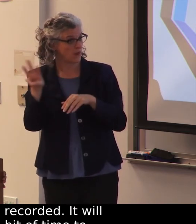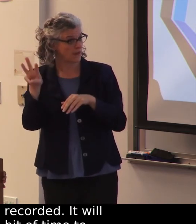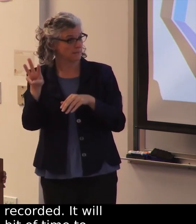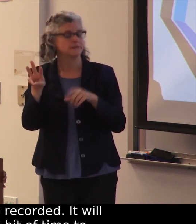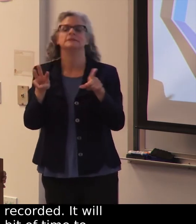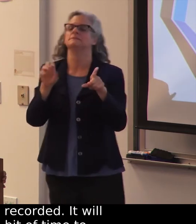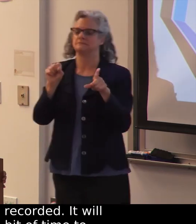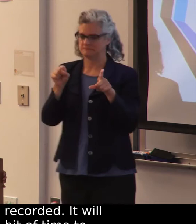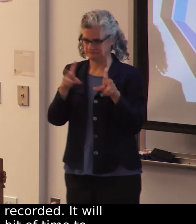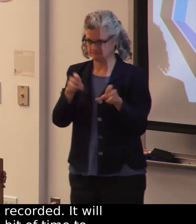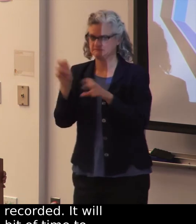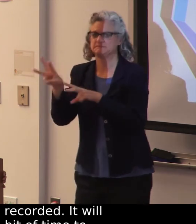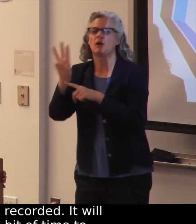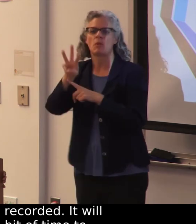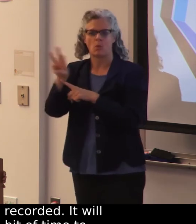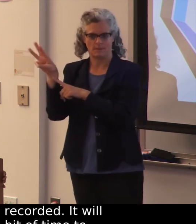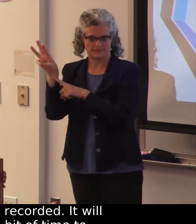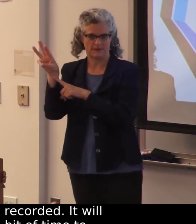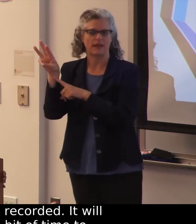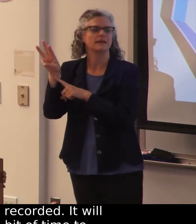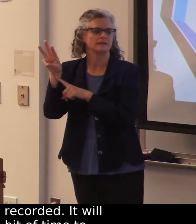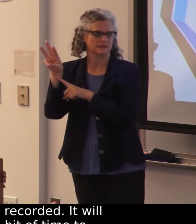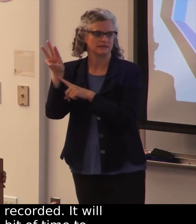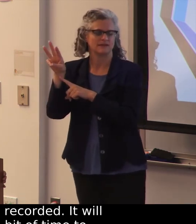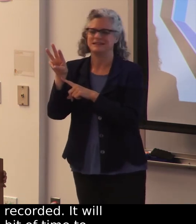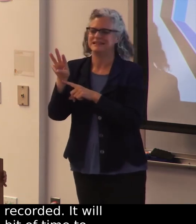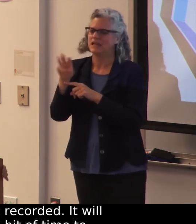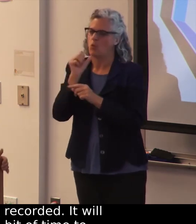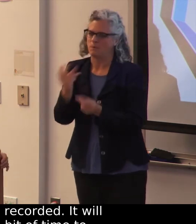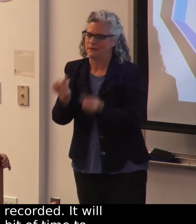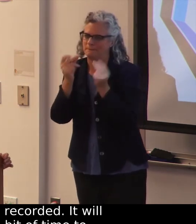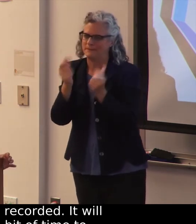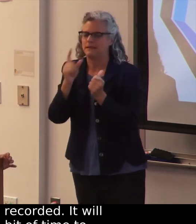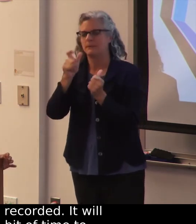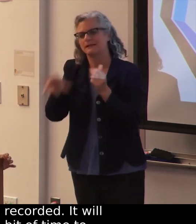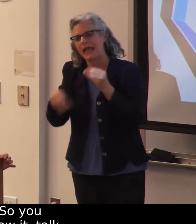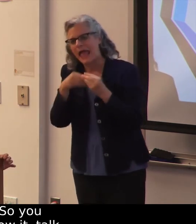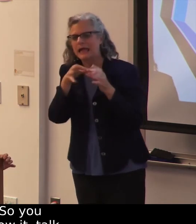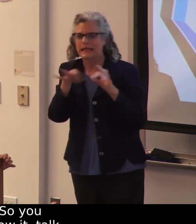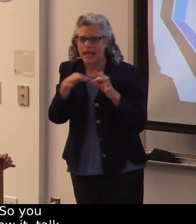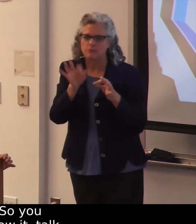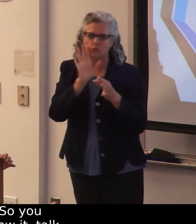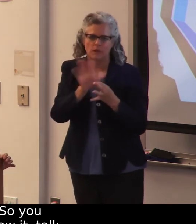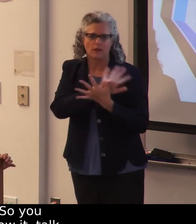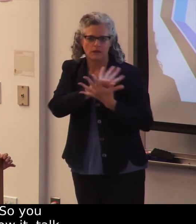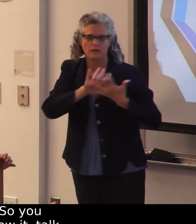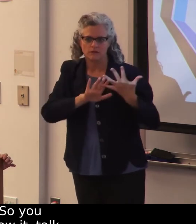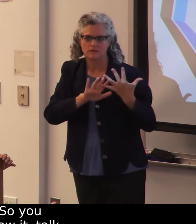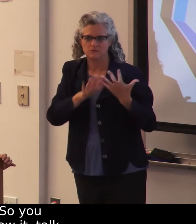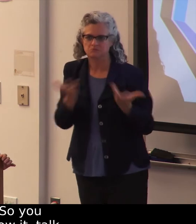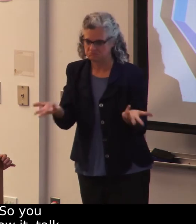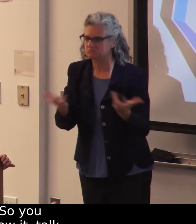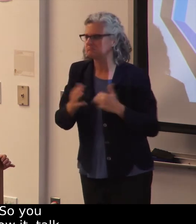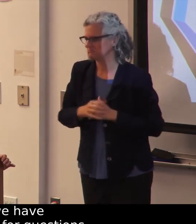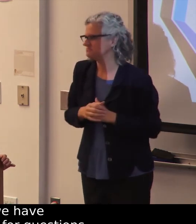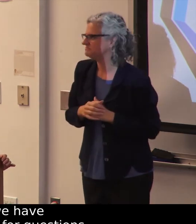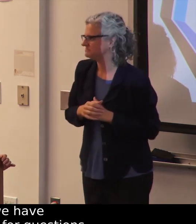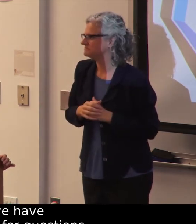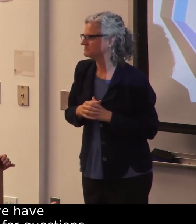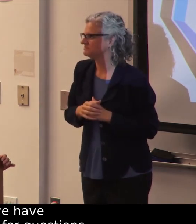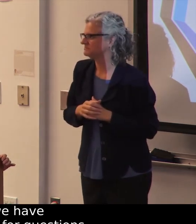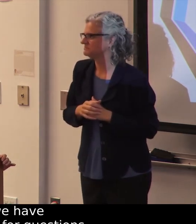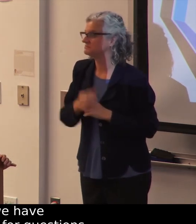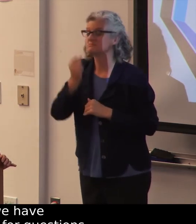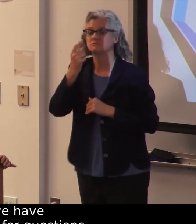It's being recorded. It'll take a little bit of time to get it up because we have to do captioning, but it'll go. So you can show the talk to your colleagues or whatever. So we